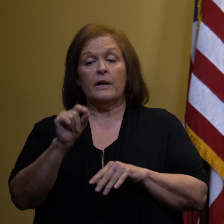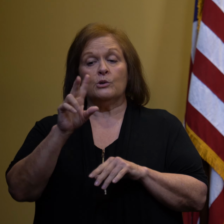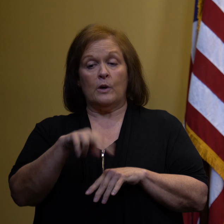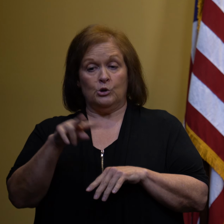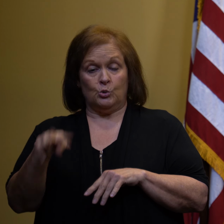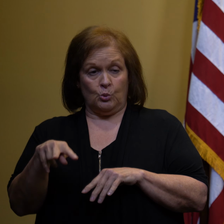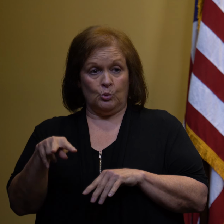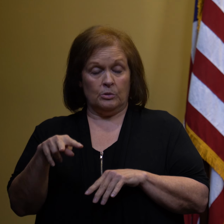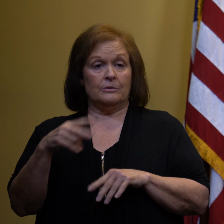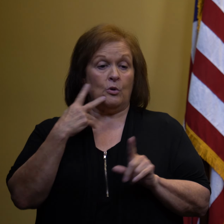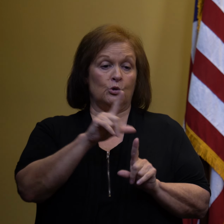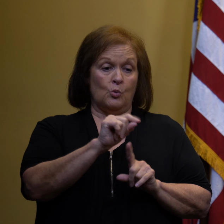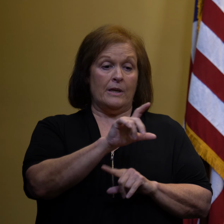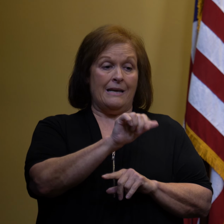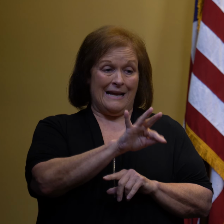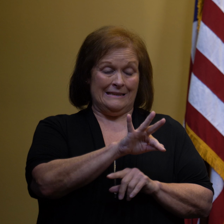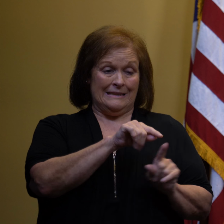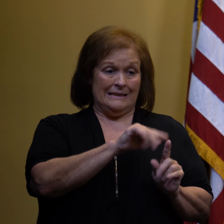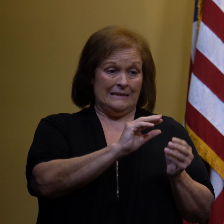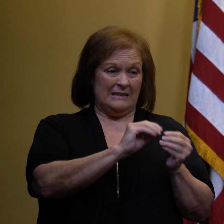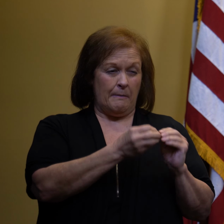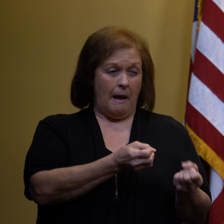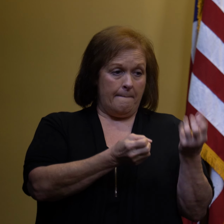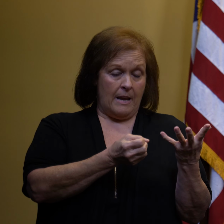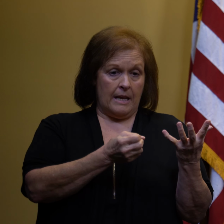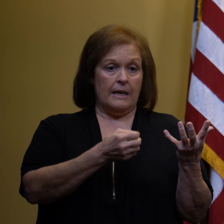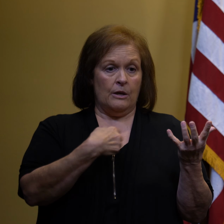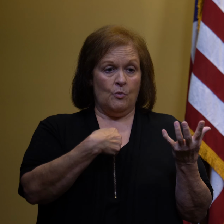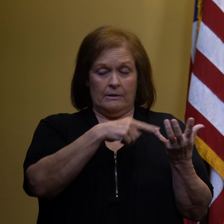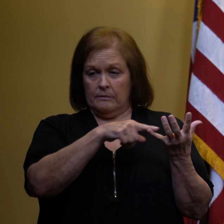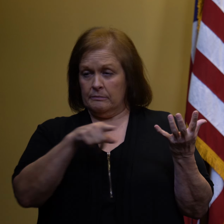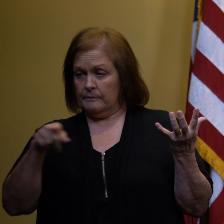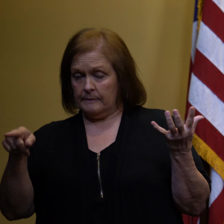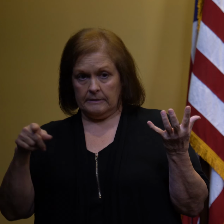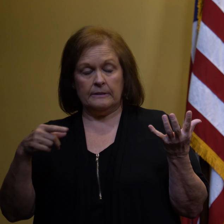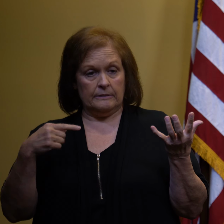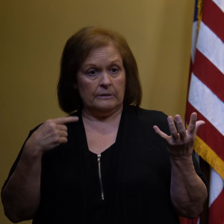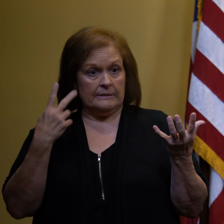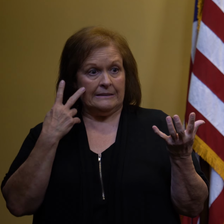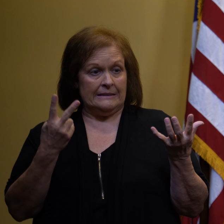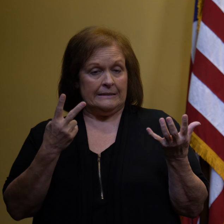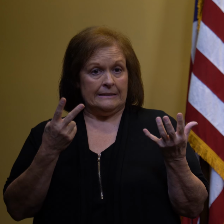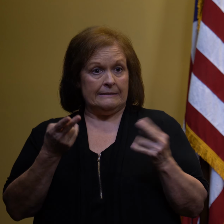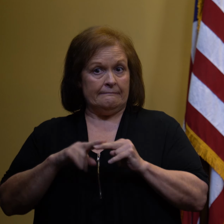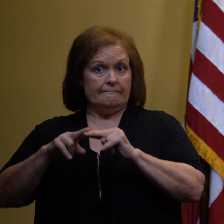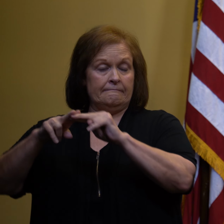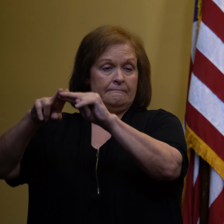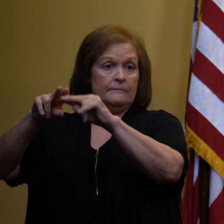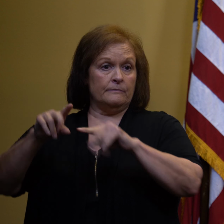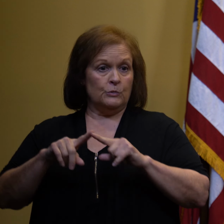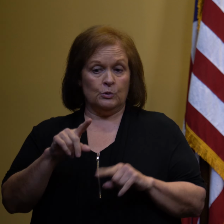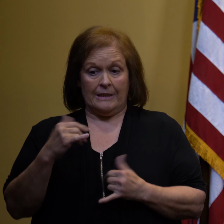2022, we saw 2019 numbers, and we're just feeling that it's going to continue to trend for Jazz Fest